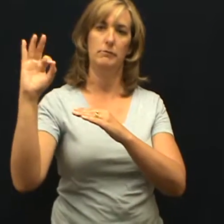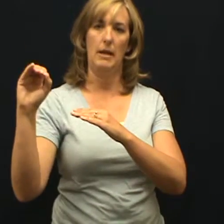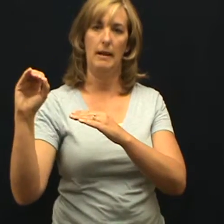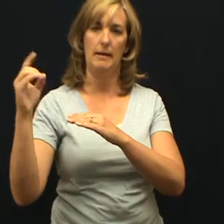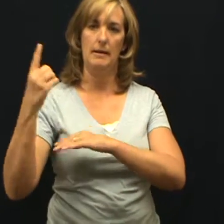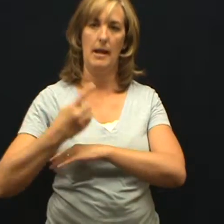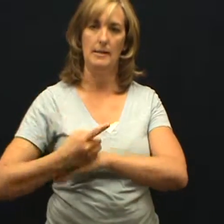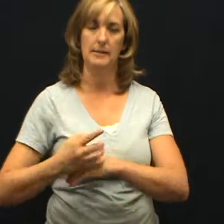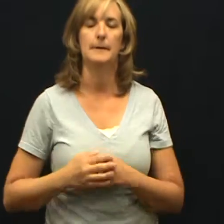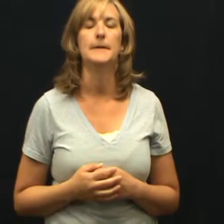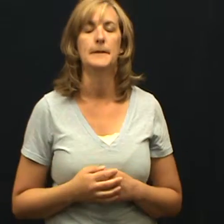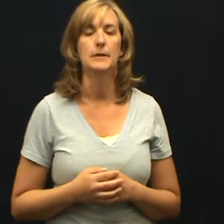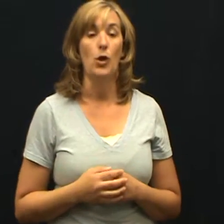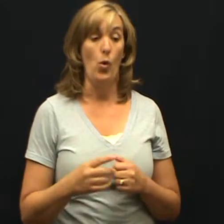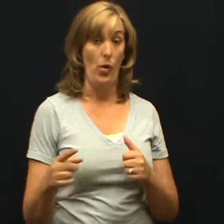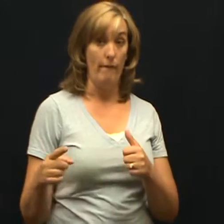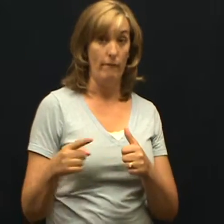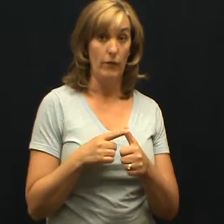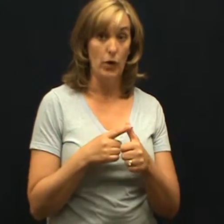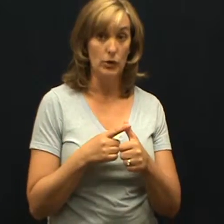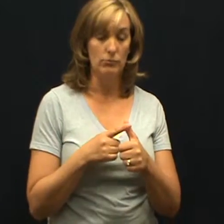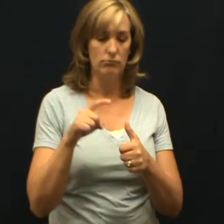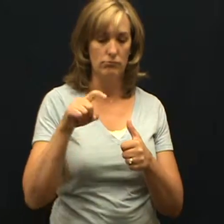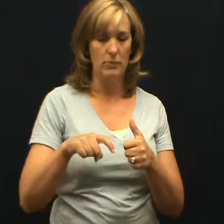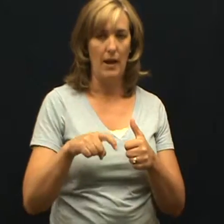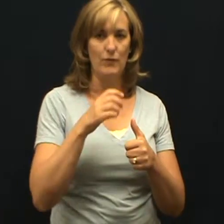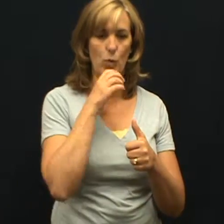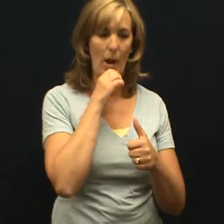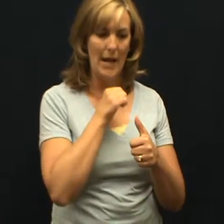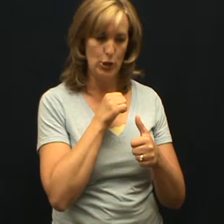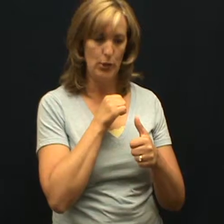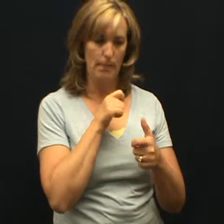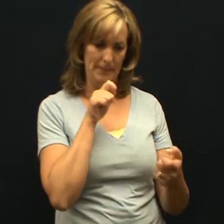is we age all of our accounts receivable. We look at how old they are.